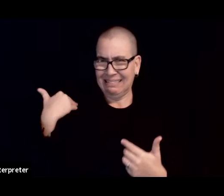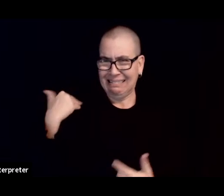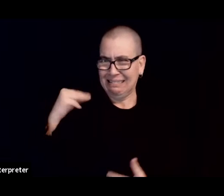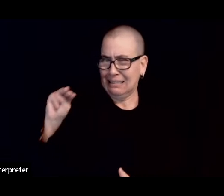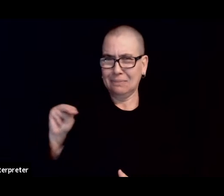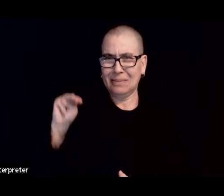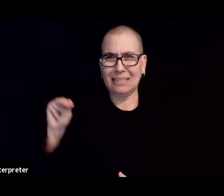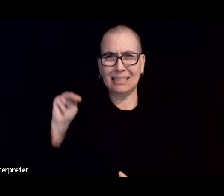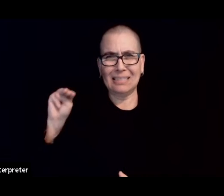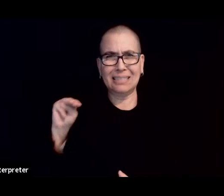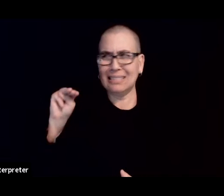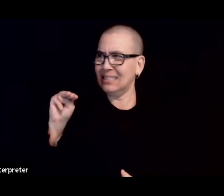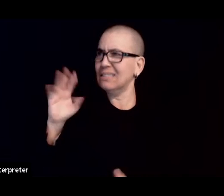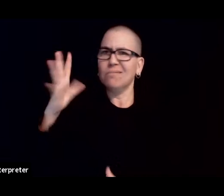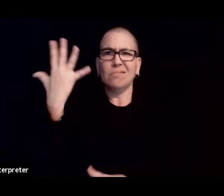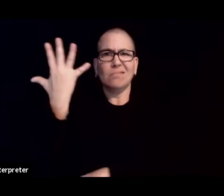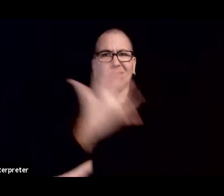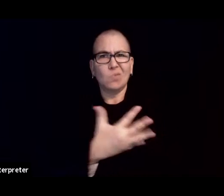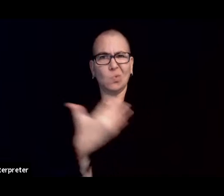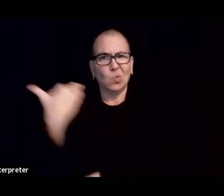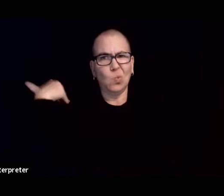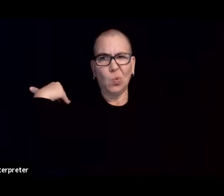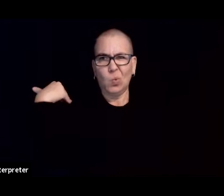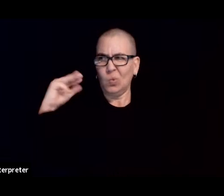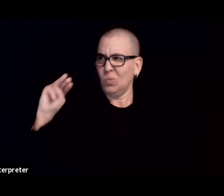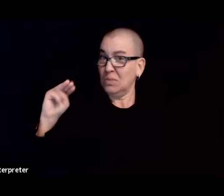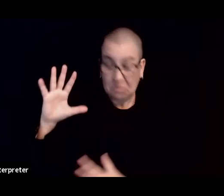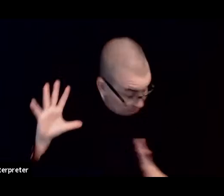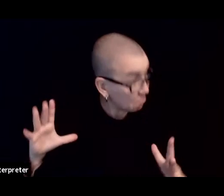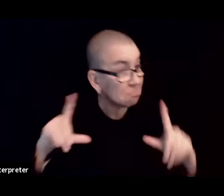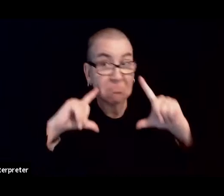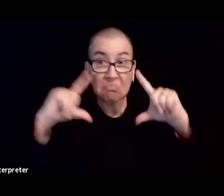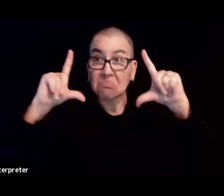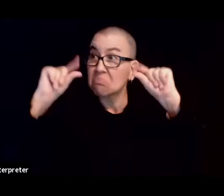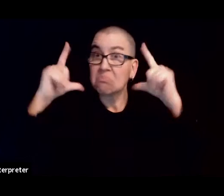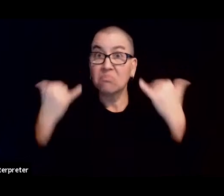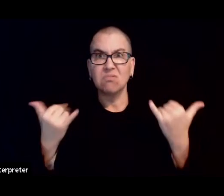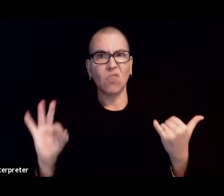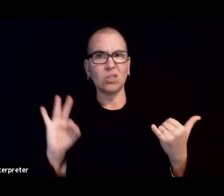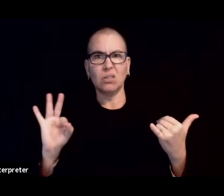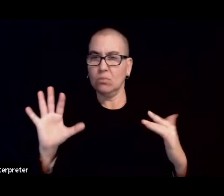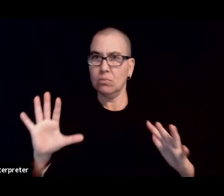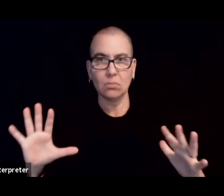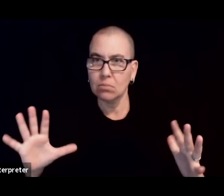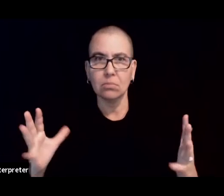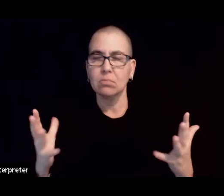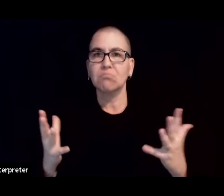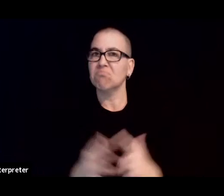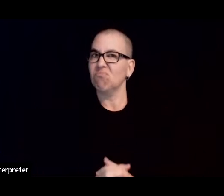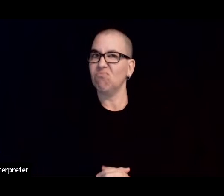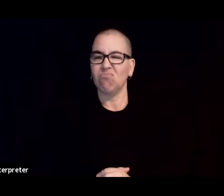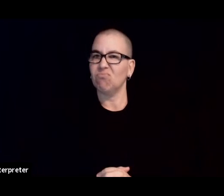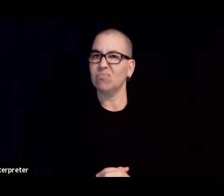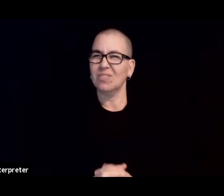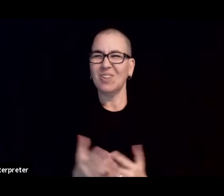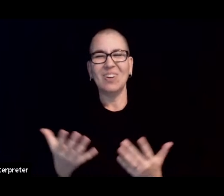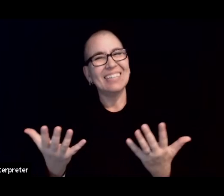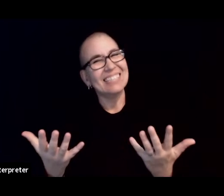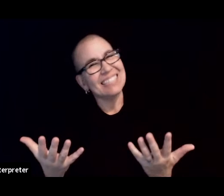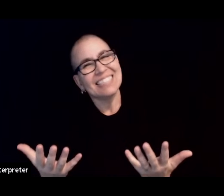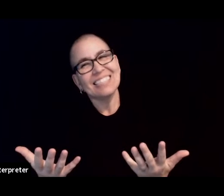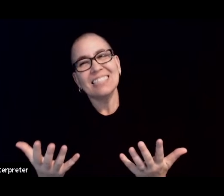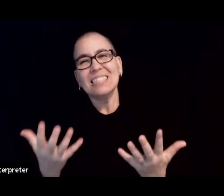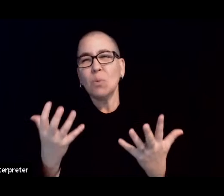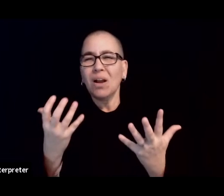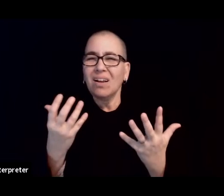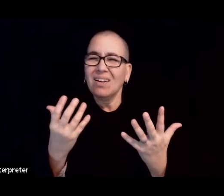in terms of all the things that have happened. So I think it's important that the public realize that, you know, we want them to know what we're hearing. We want to be